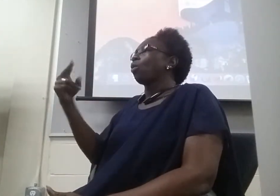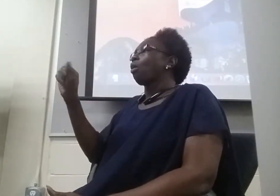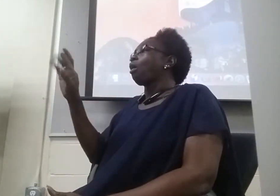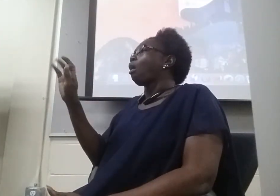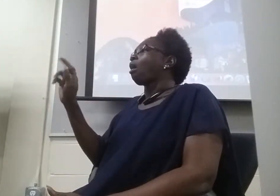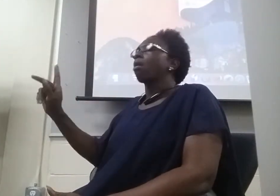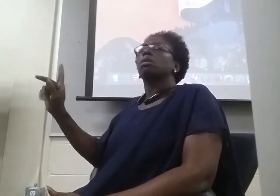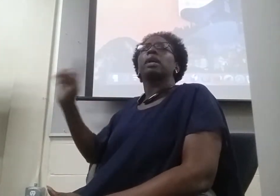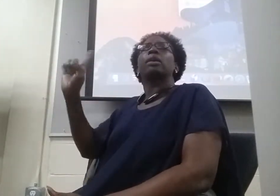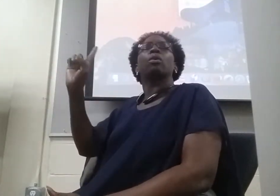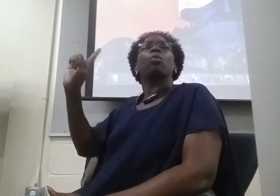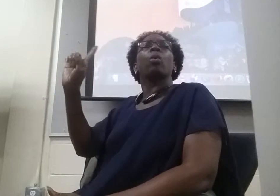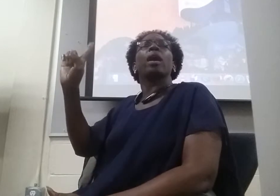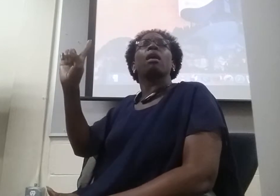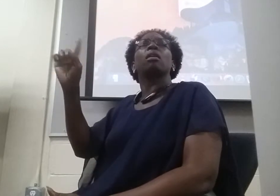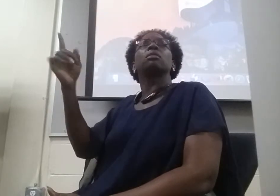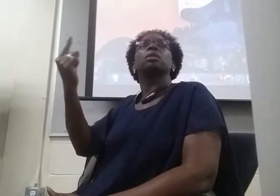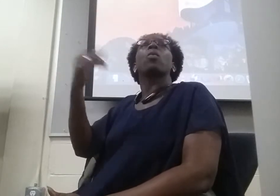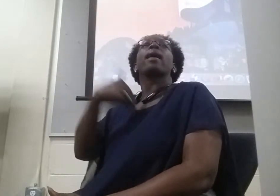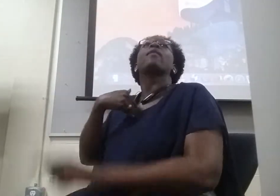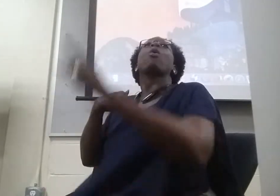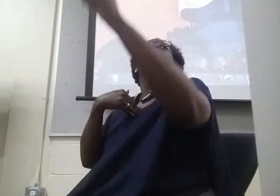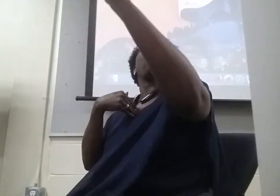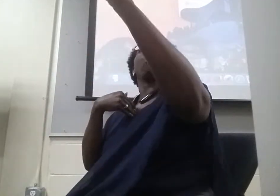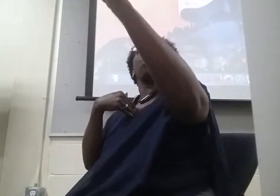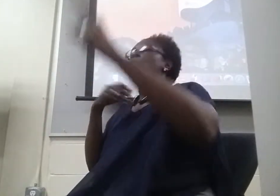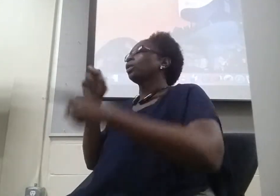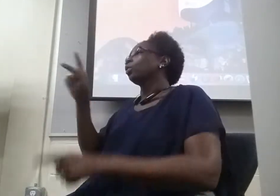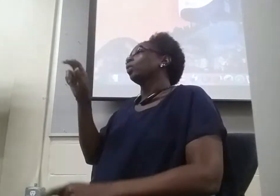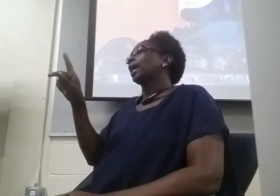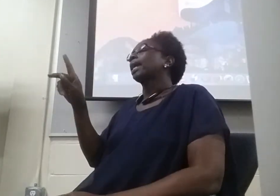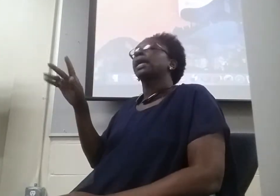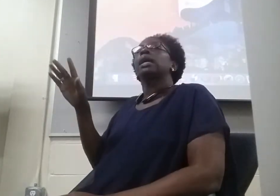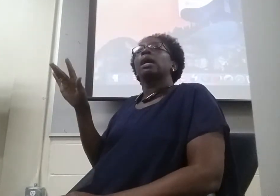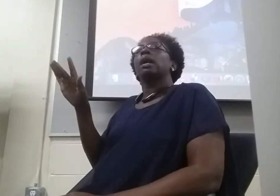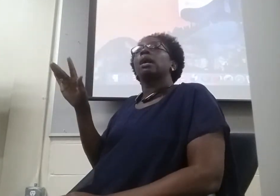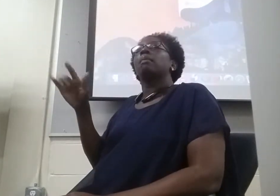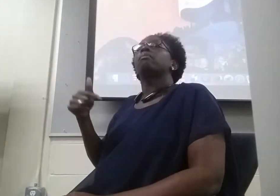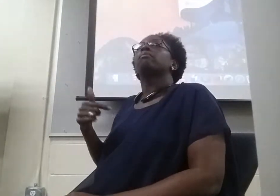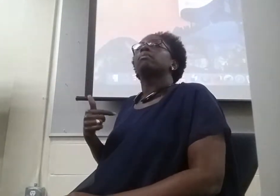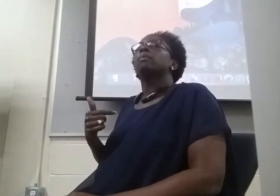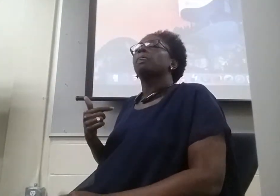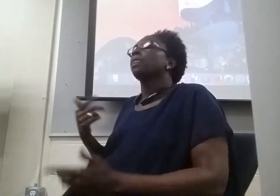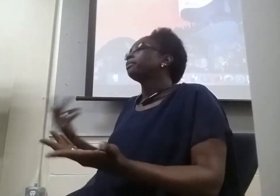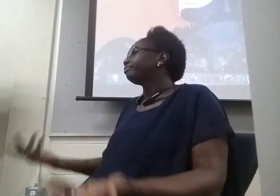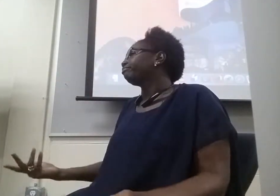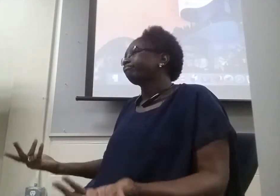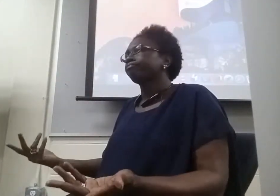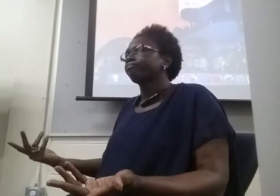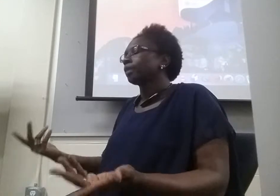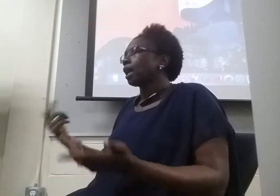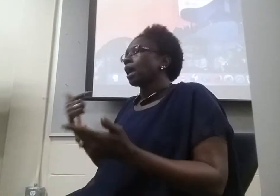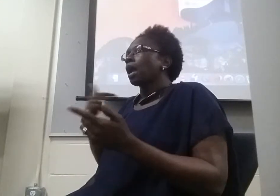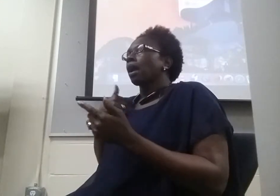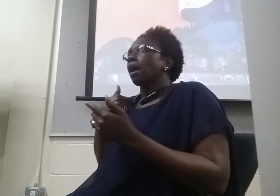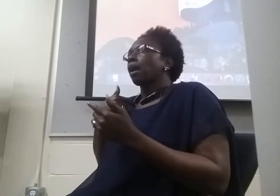somewhere. And my own kind of take on those things is just that something occurs to me to draw, and I'll draw it,